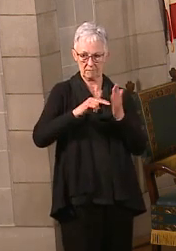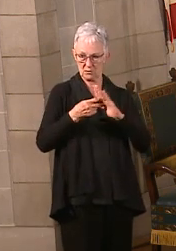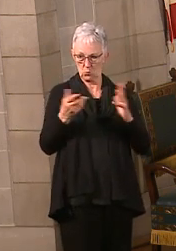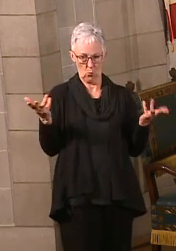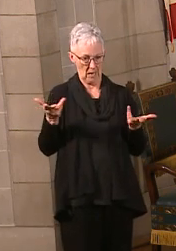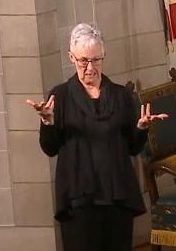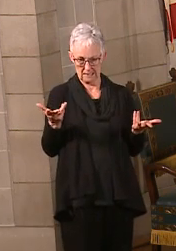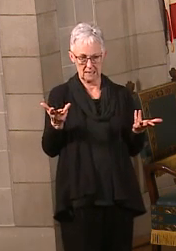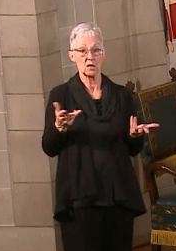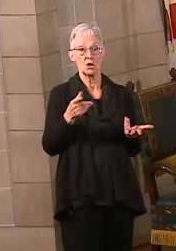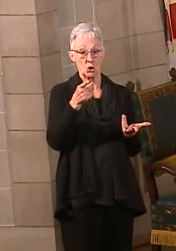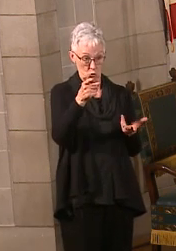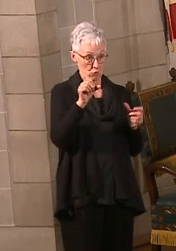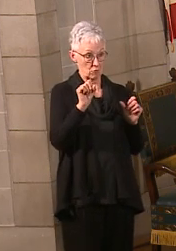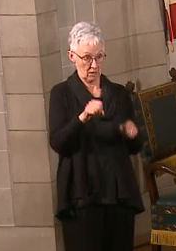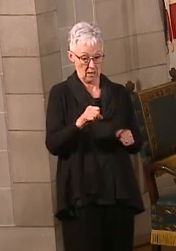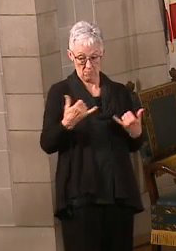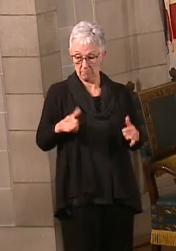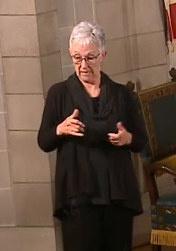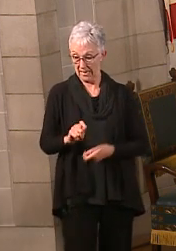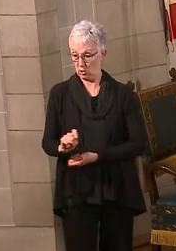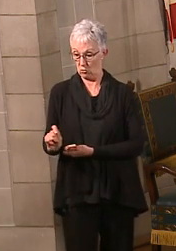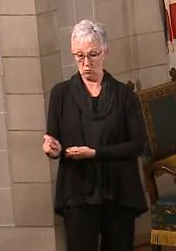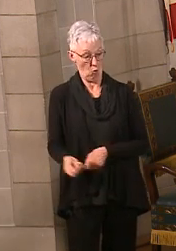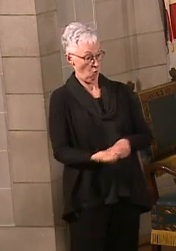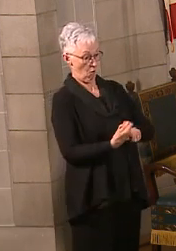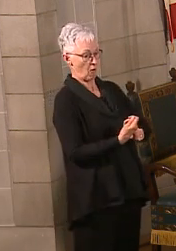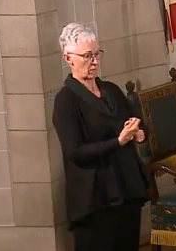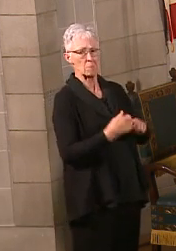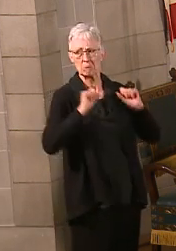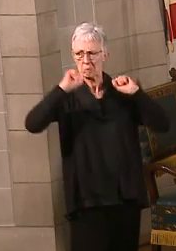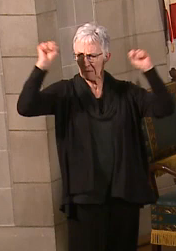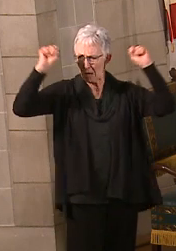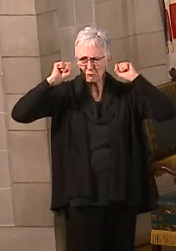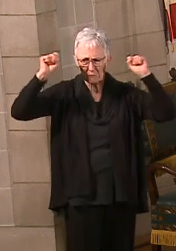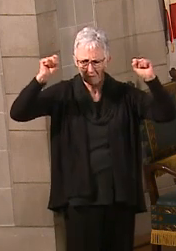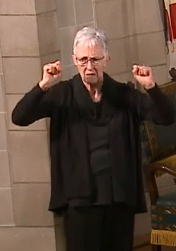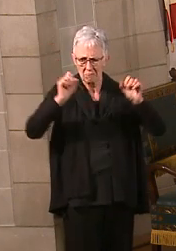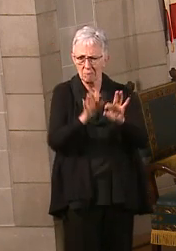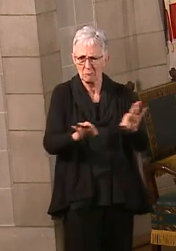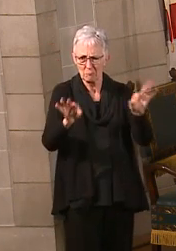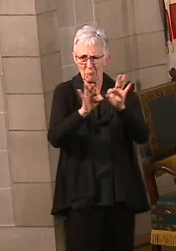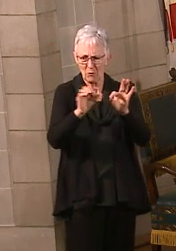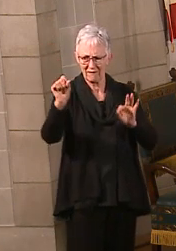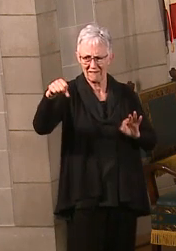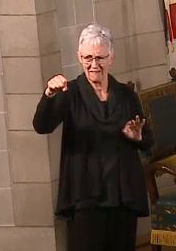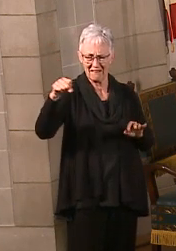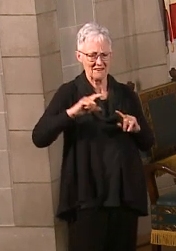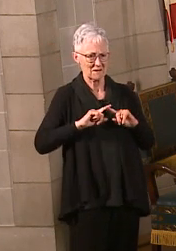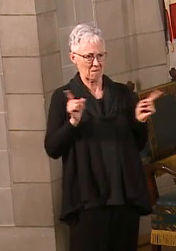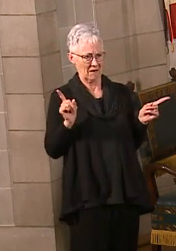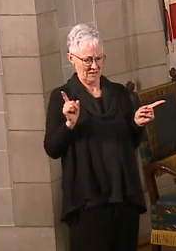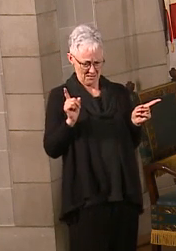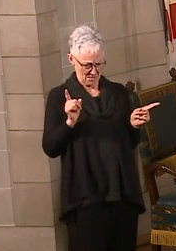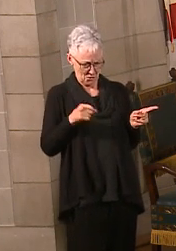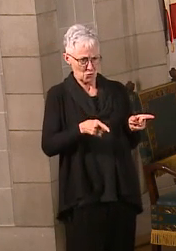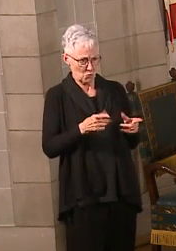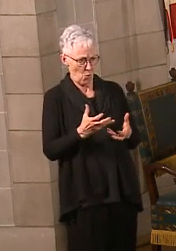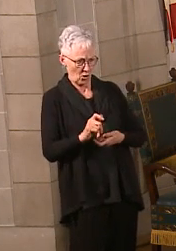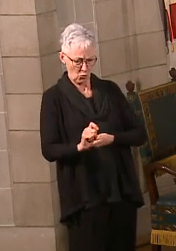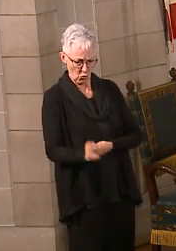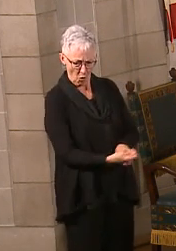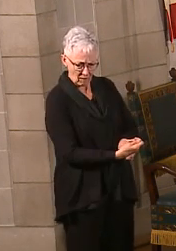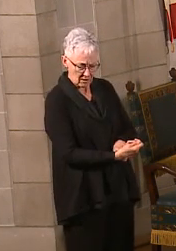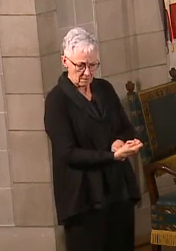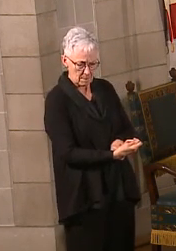the golfing and you're not, you know, we want you to get out and do some exercise and that sort of thing, and you can do it socially distanced, appropriate way, that's great. But